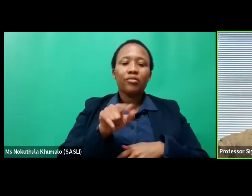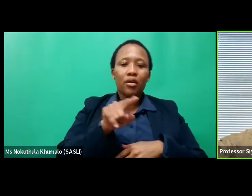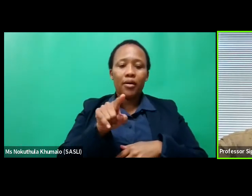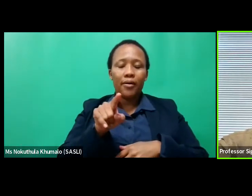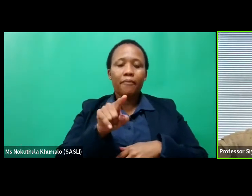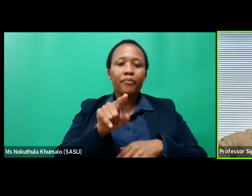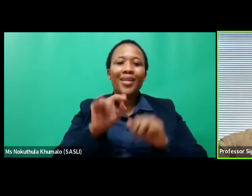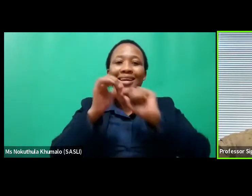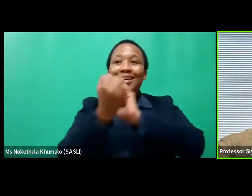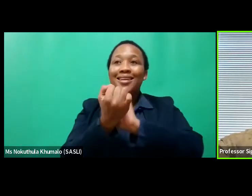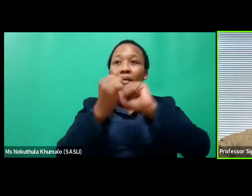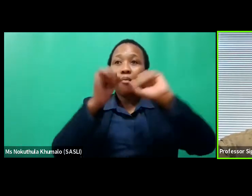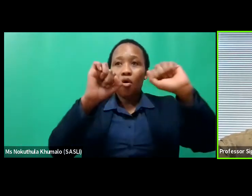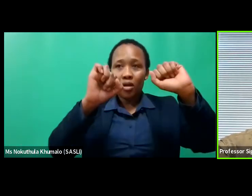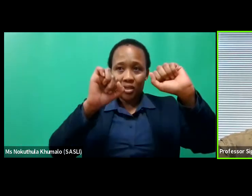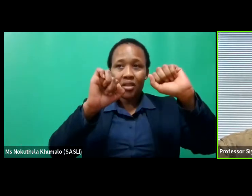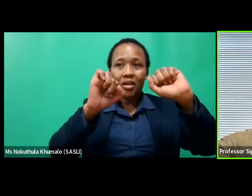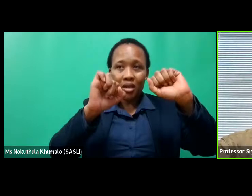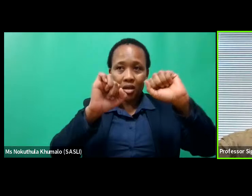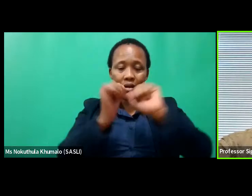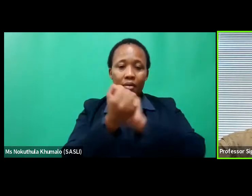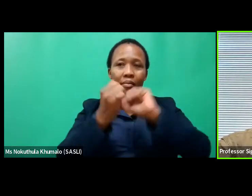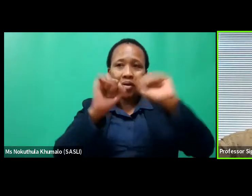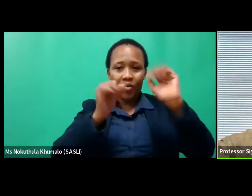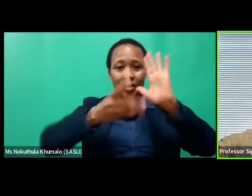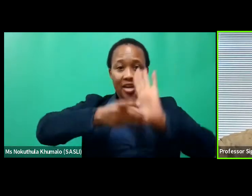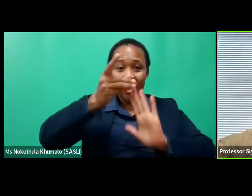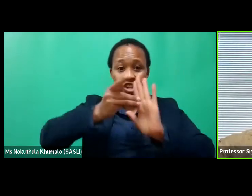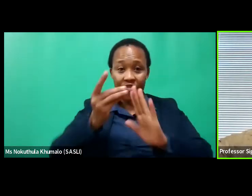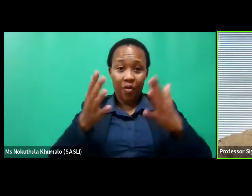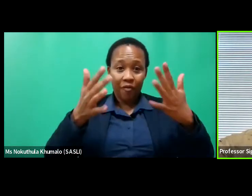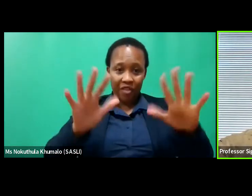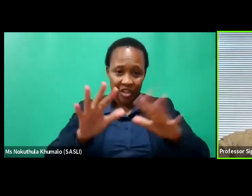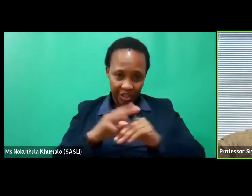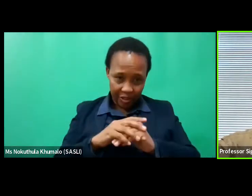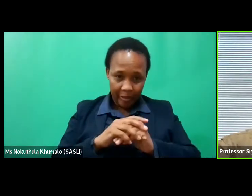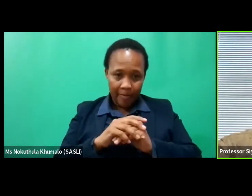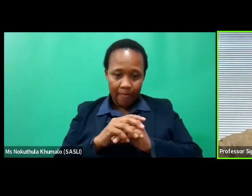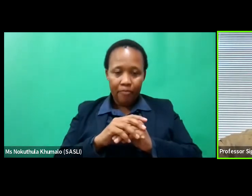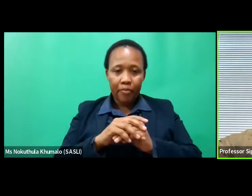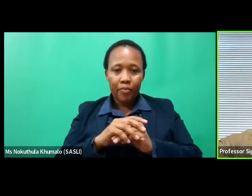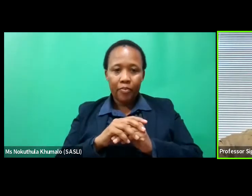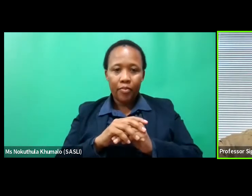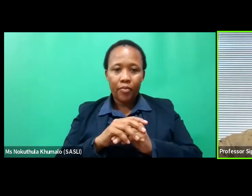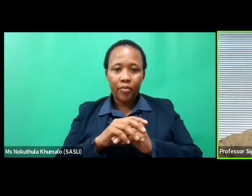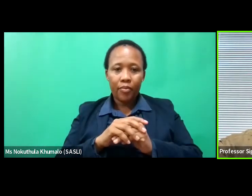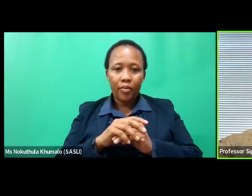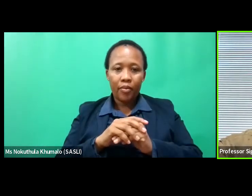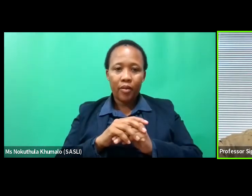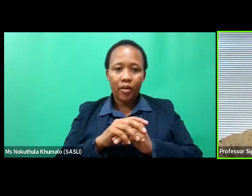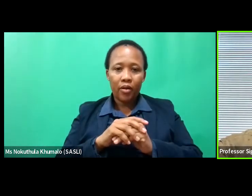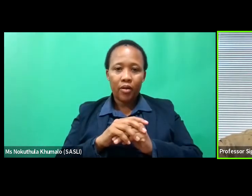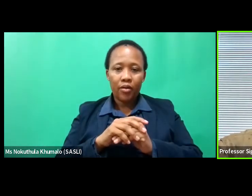So how patient are we, and how do we contribute to a narrative